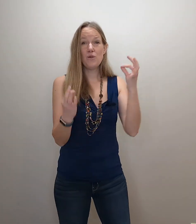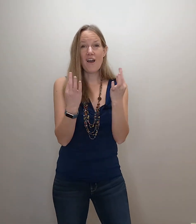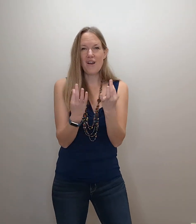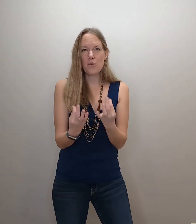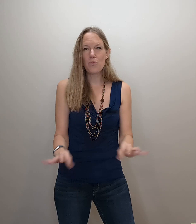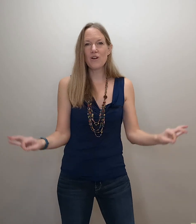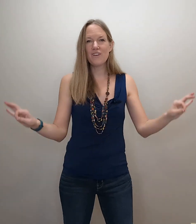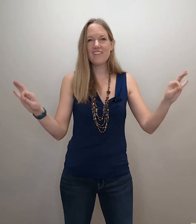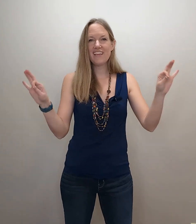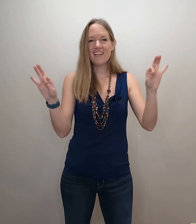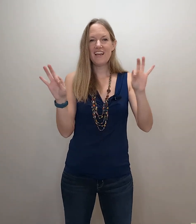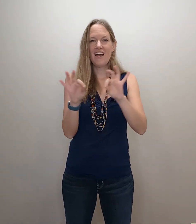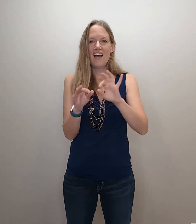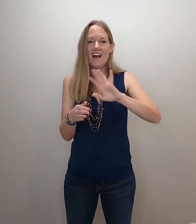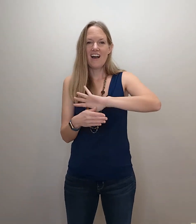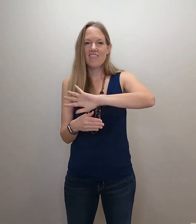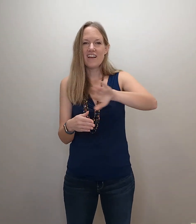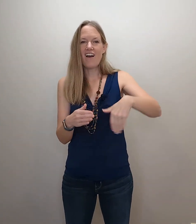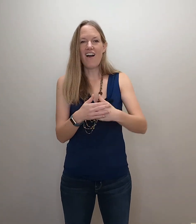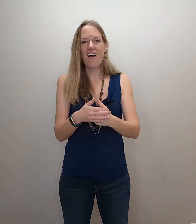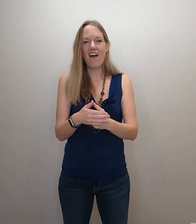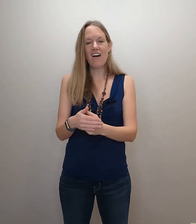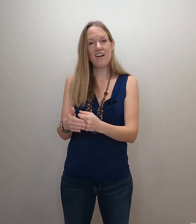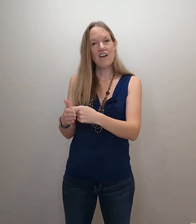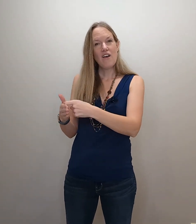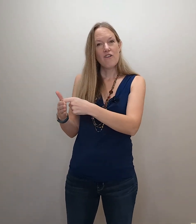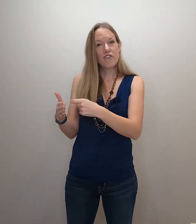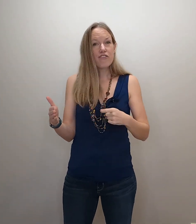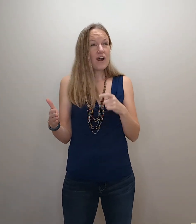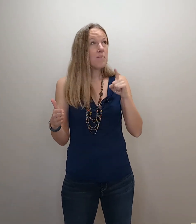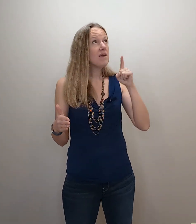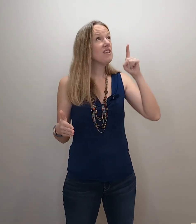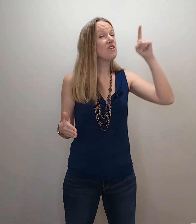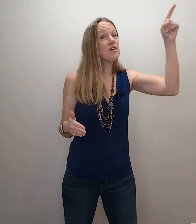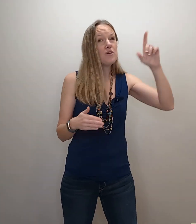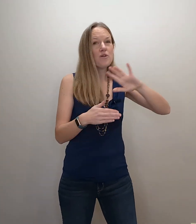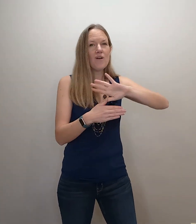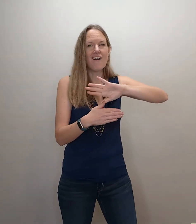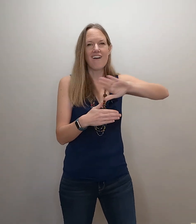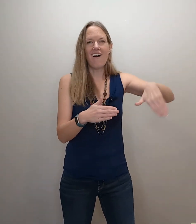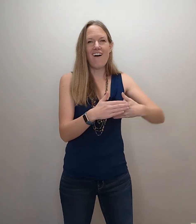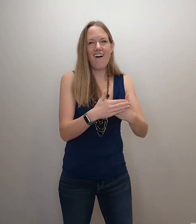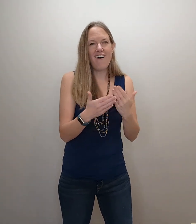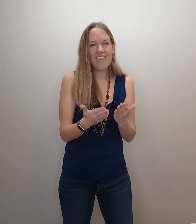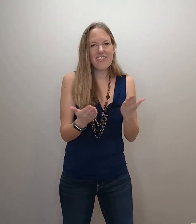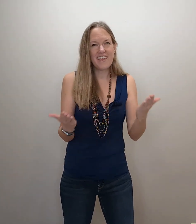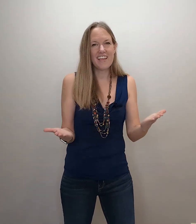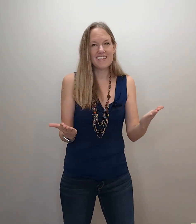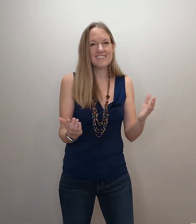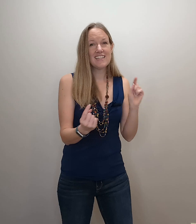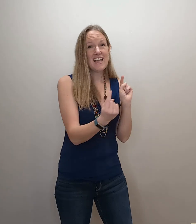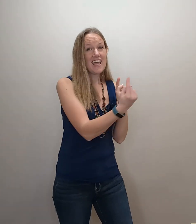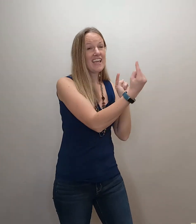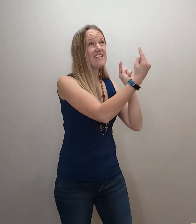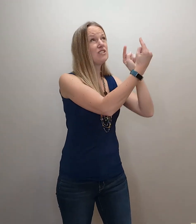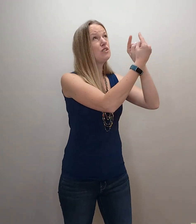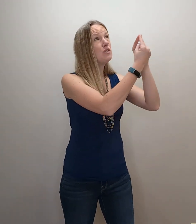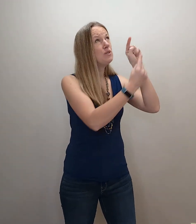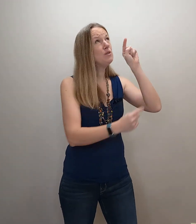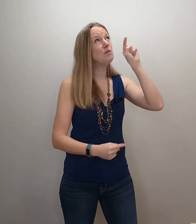You are worthy of it all. From you are all things, and